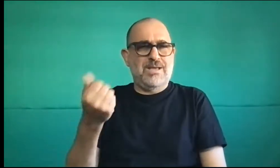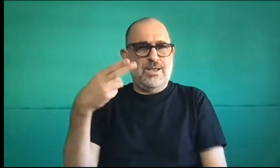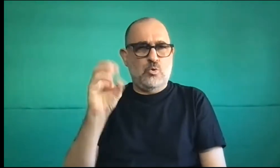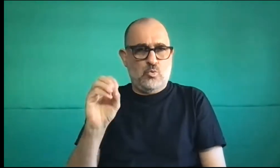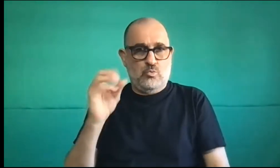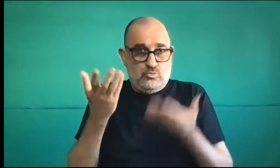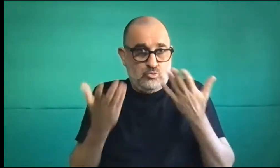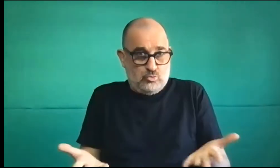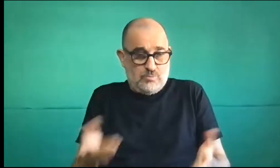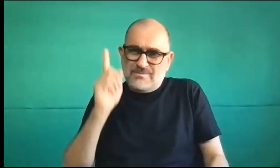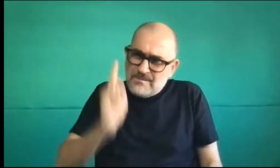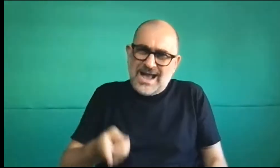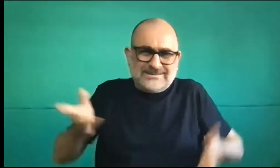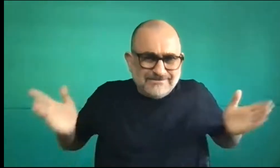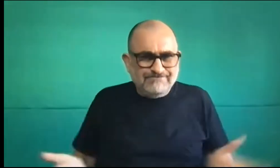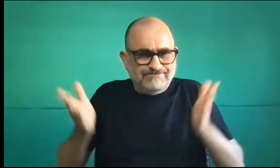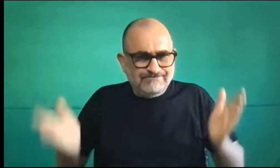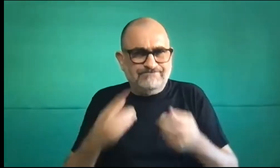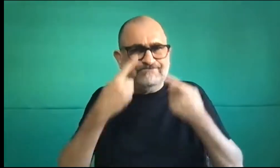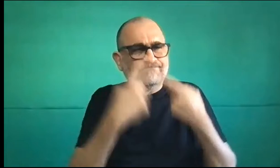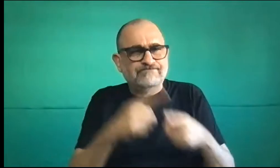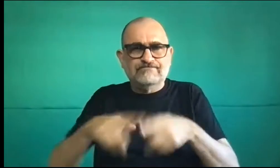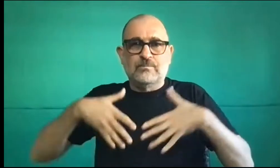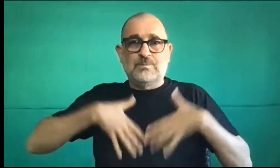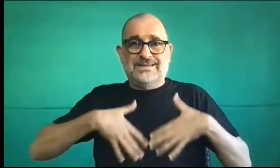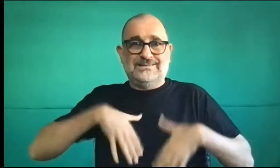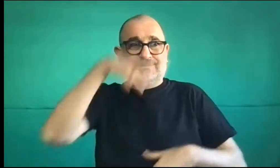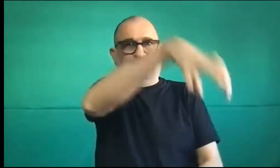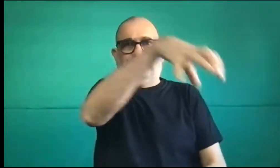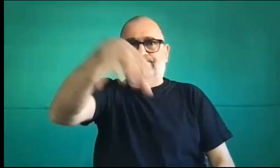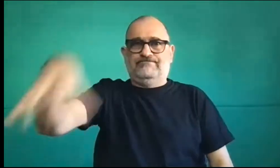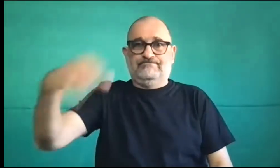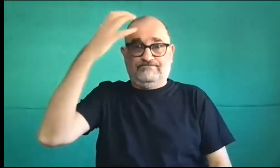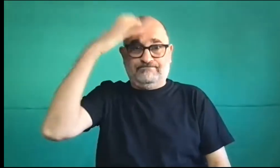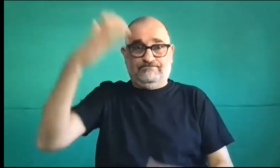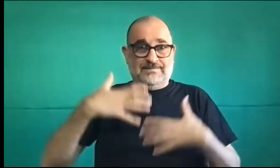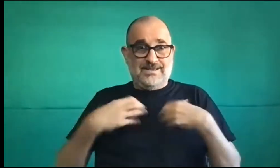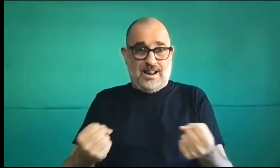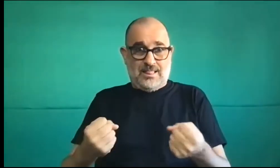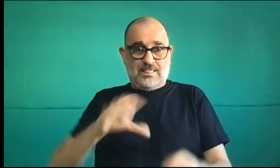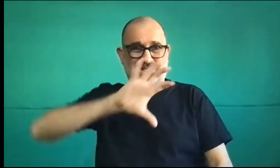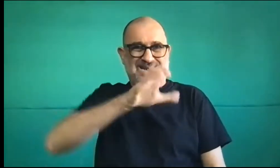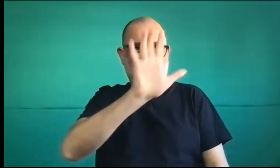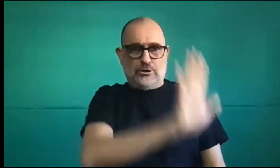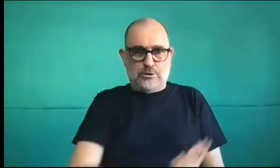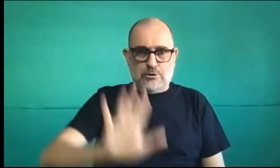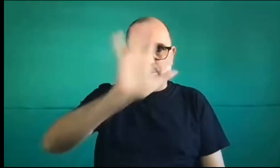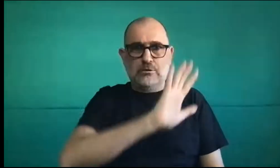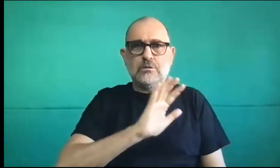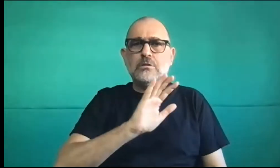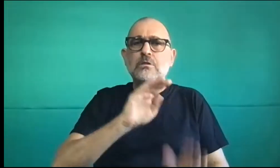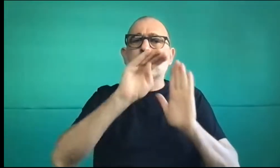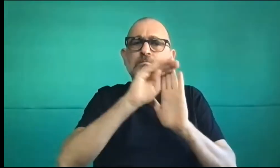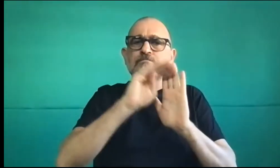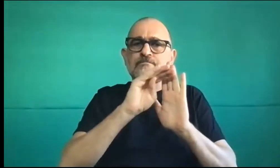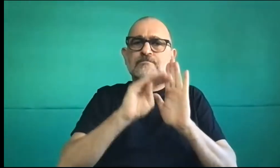and recognition to the traditional knowledge and the system of indigenous knowledge, and